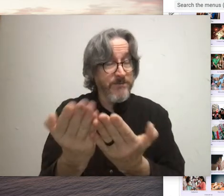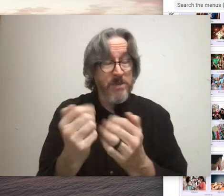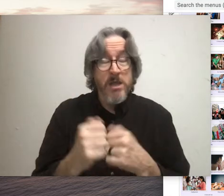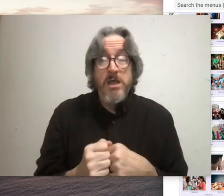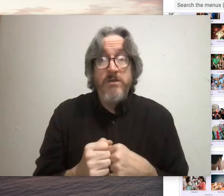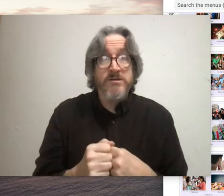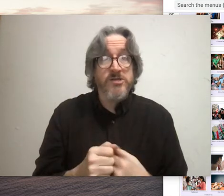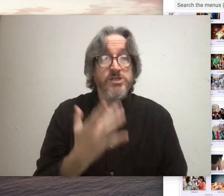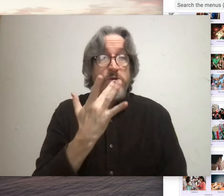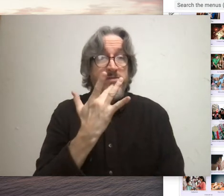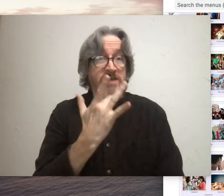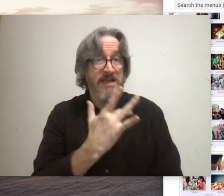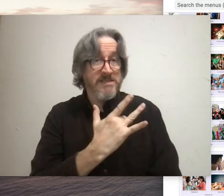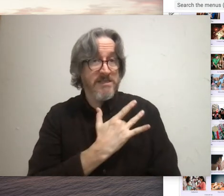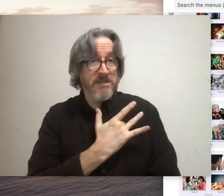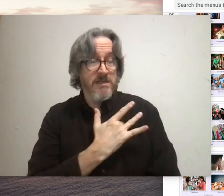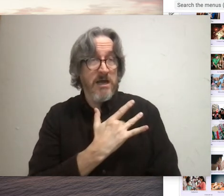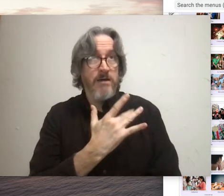Thanksgiving. There's also